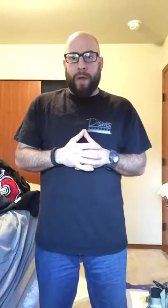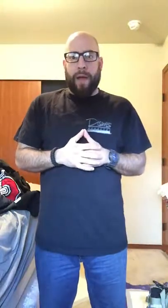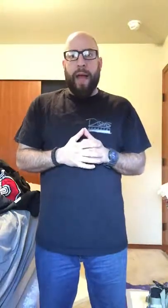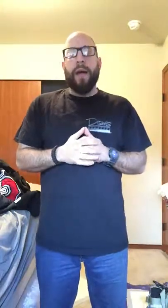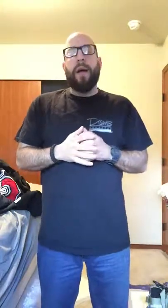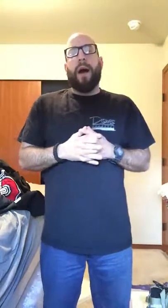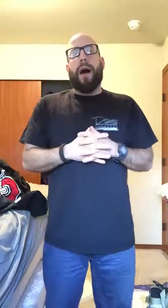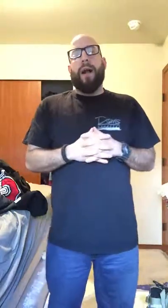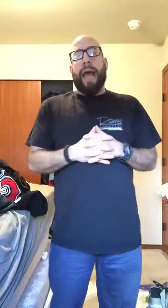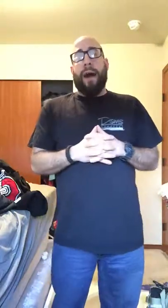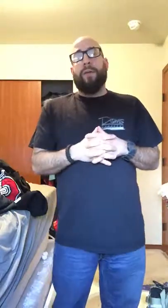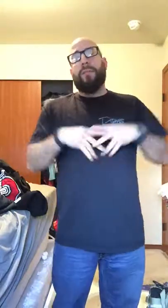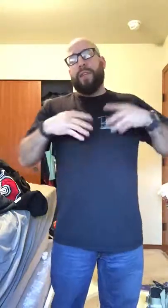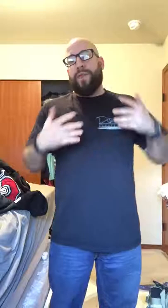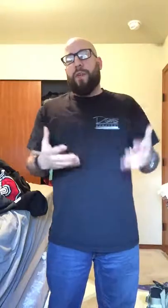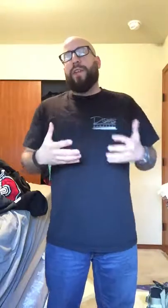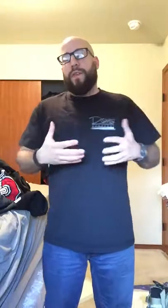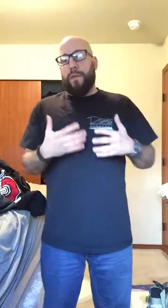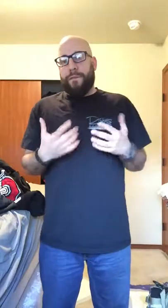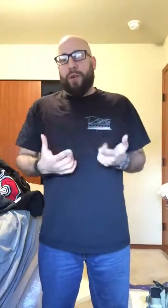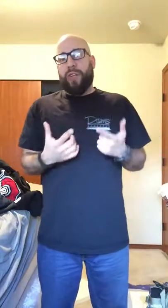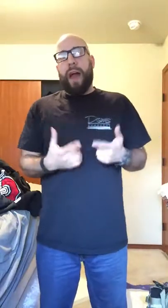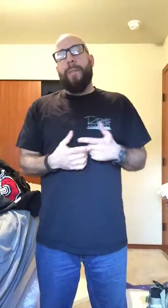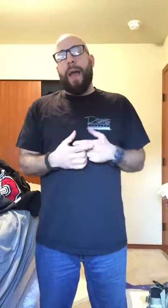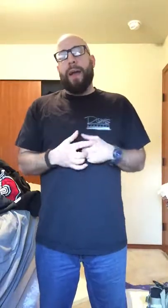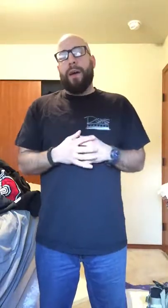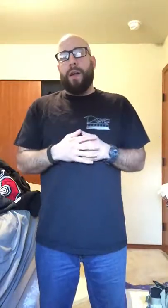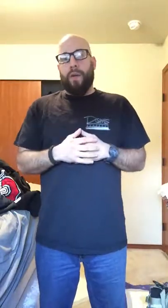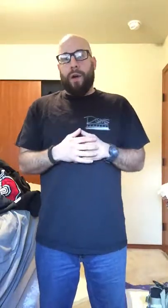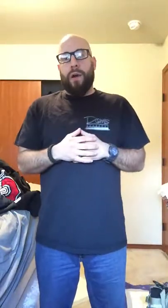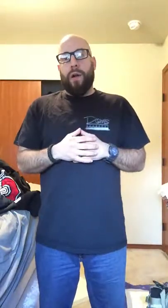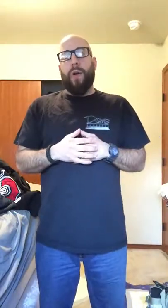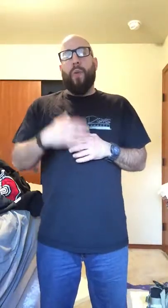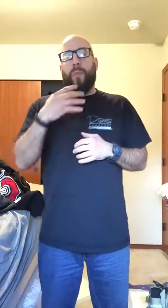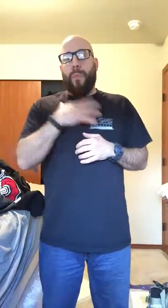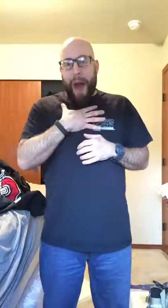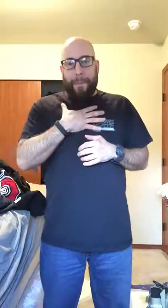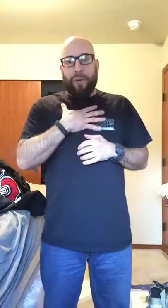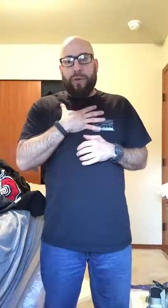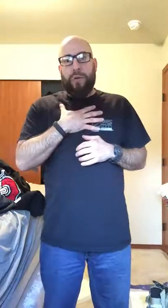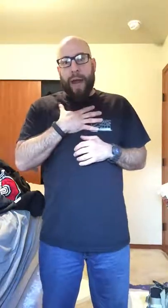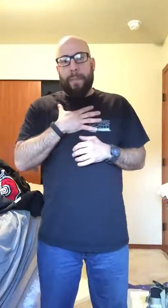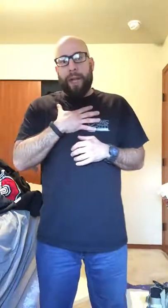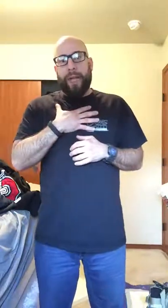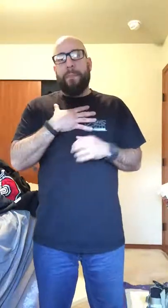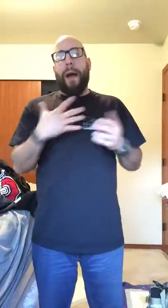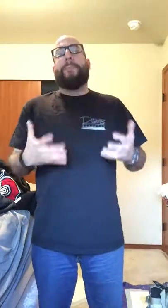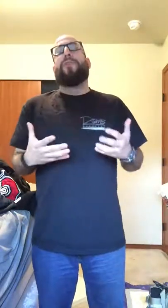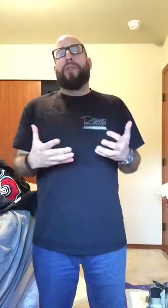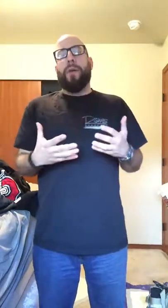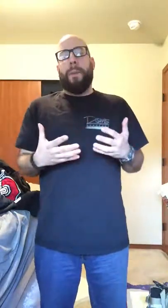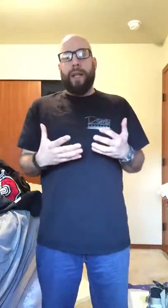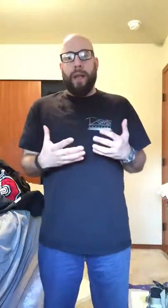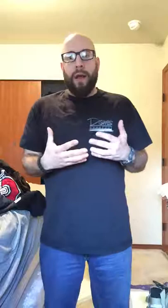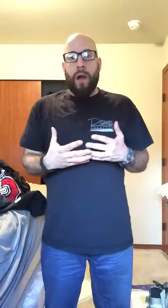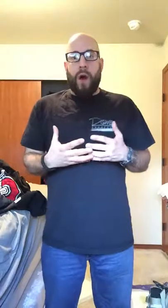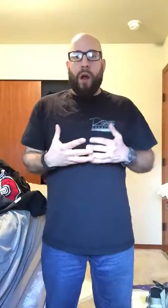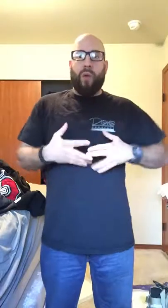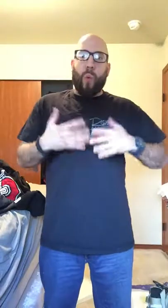okay? Now, as far as for a first-time handgun owner, my personal recommendation, my personal opinion on what